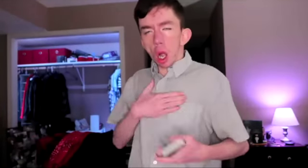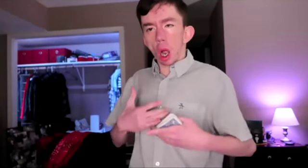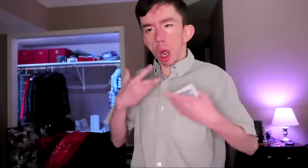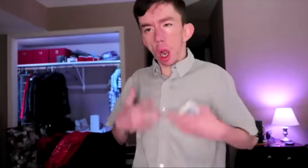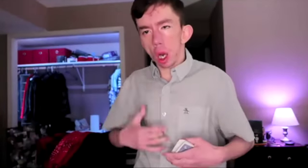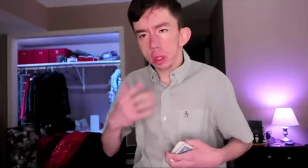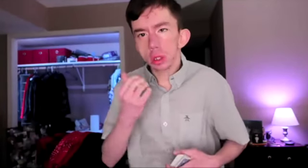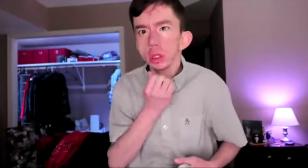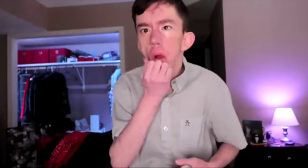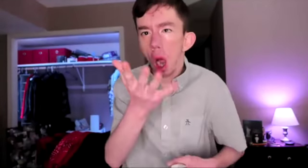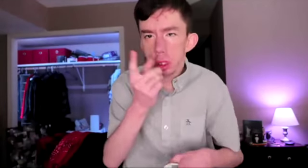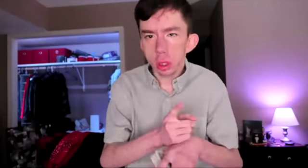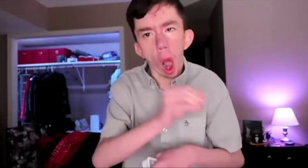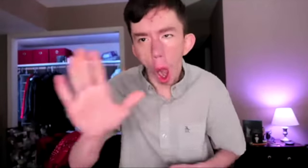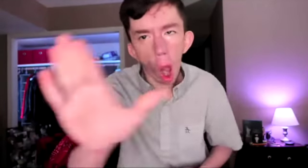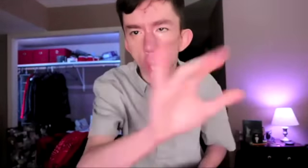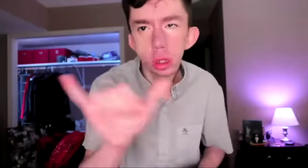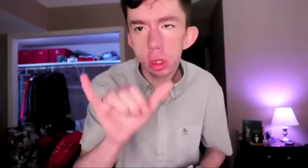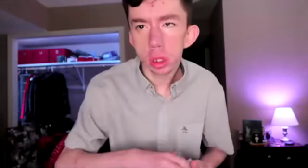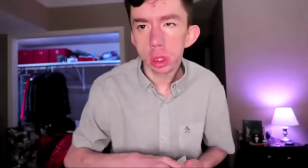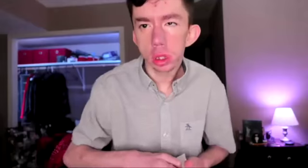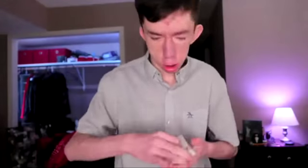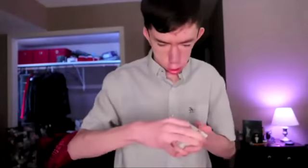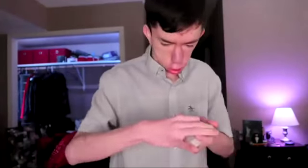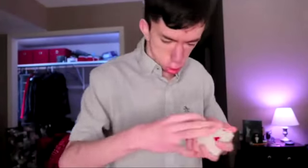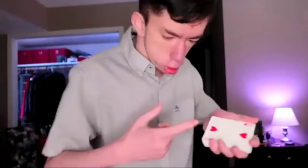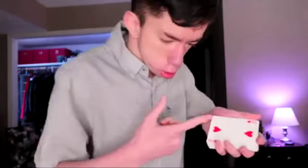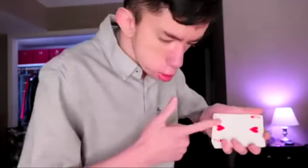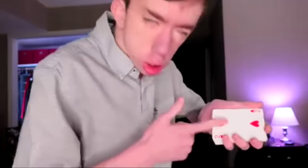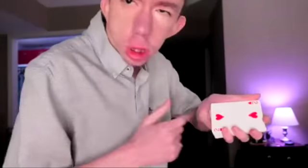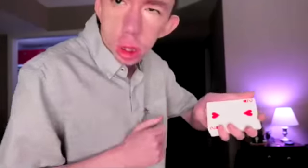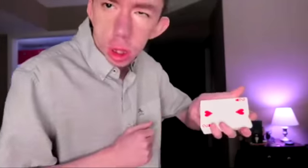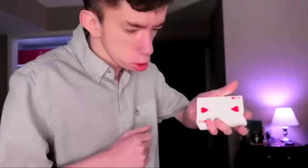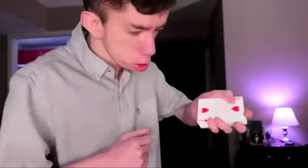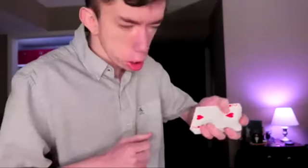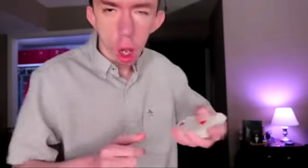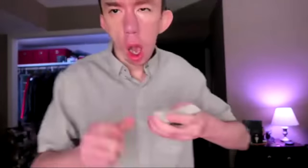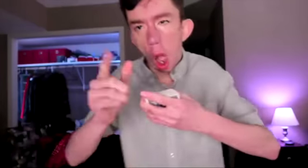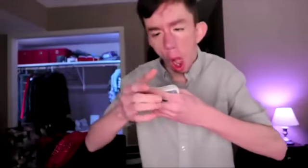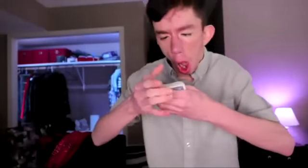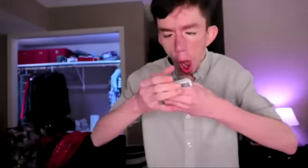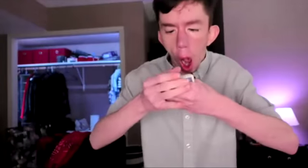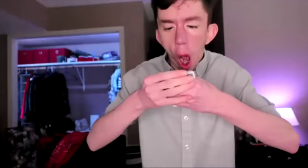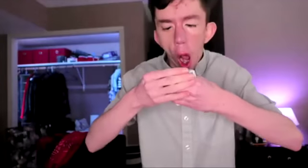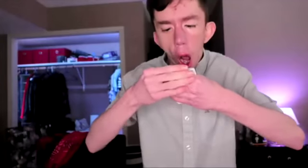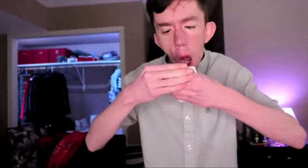It's two hearts. So like Johnny Q's heart, it's, you know, always such a warm heart.